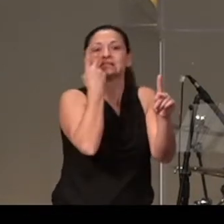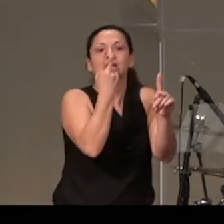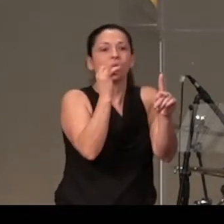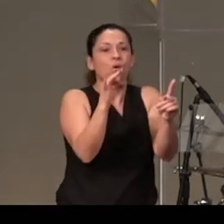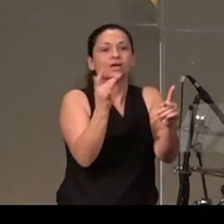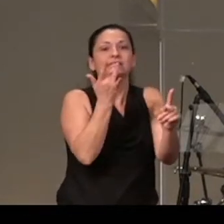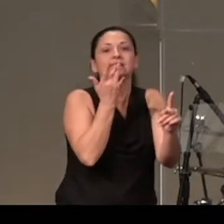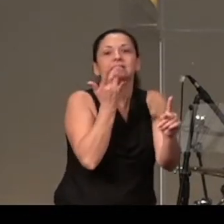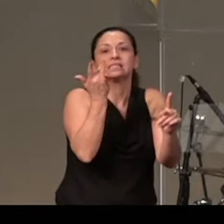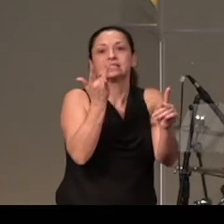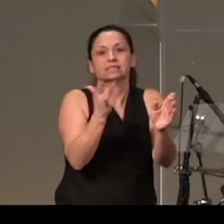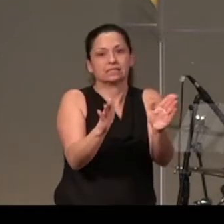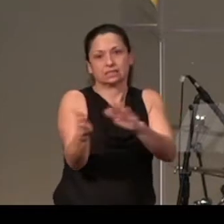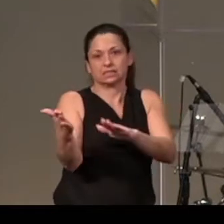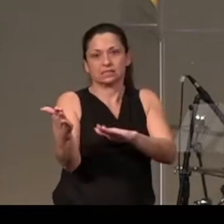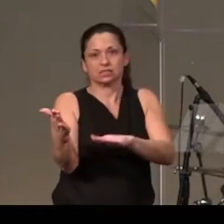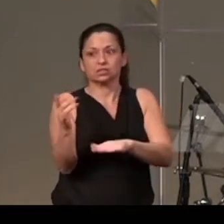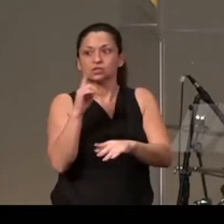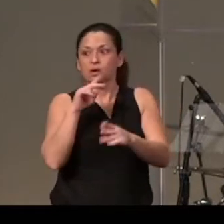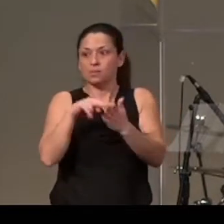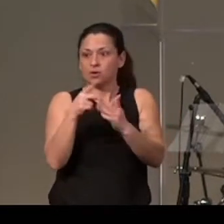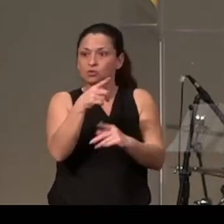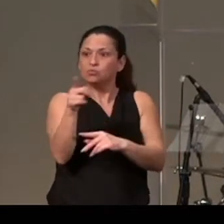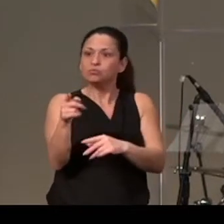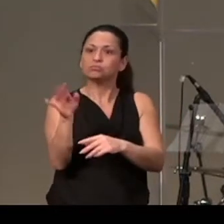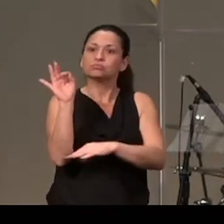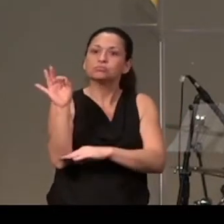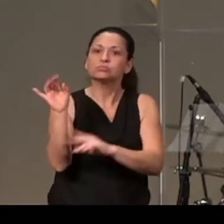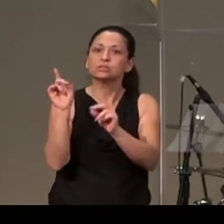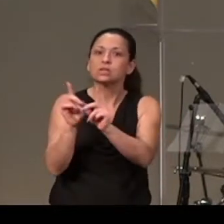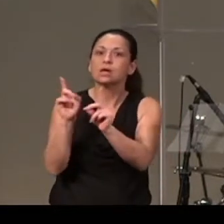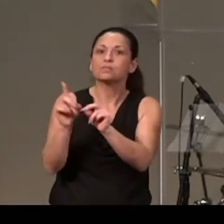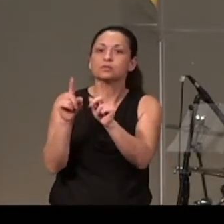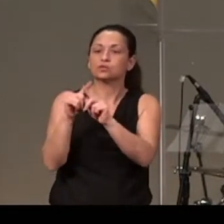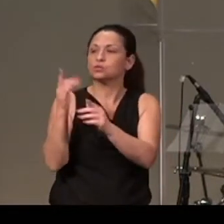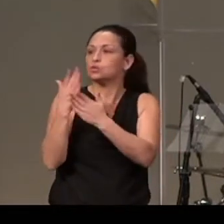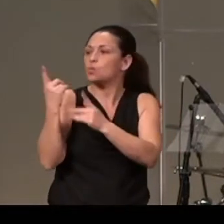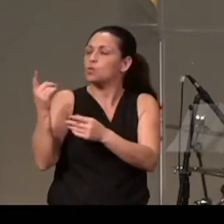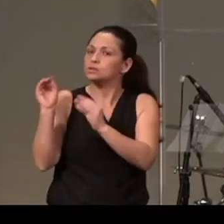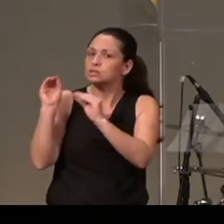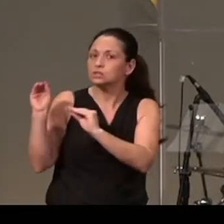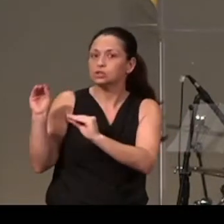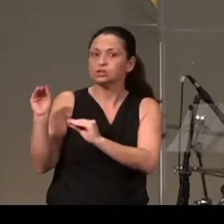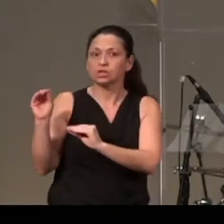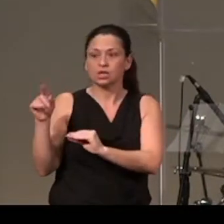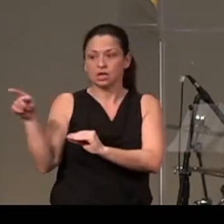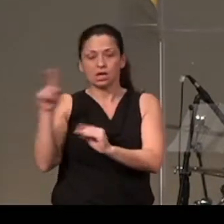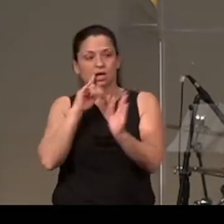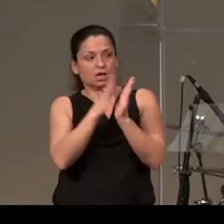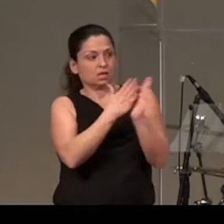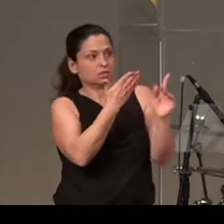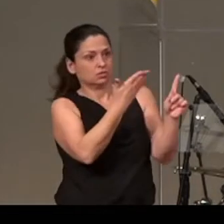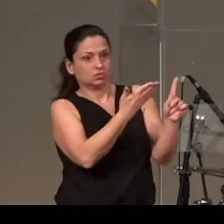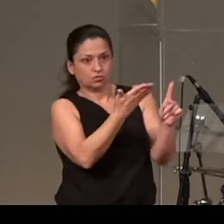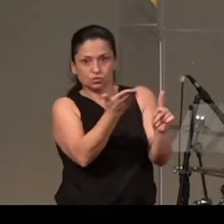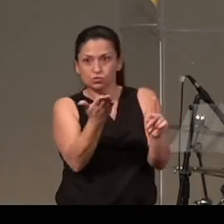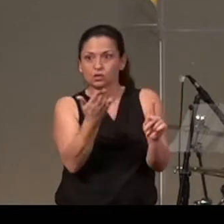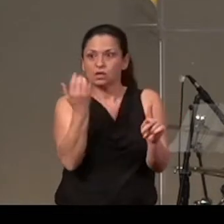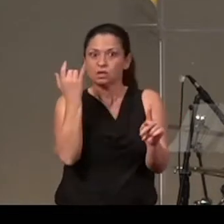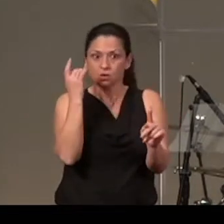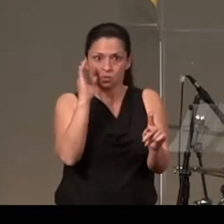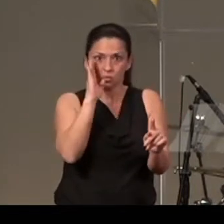So, you're discipling someone and they ask you the question, do Christians die? Do Christians